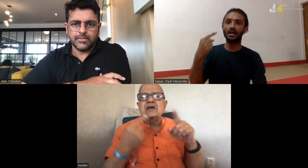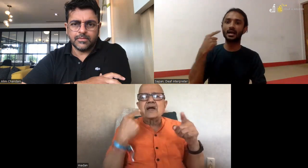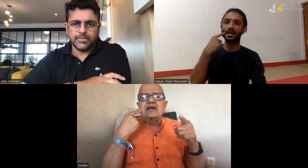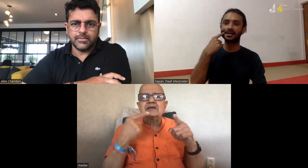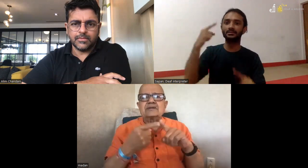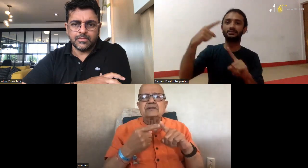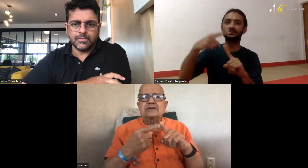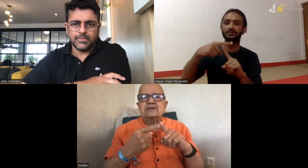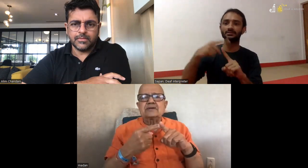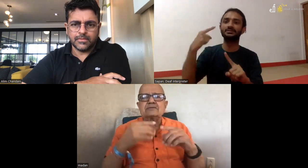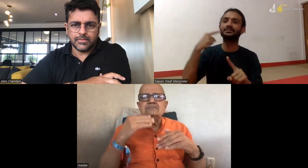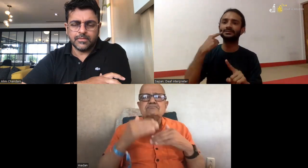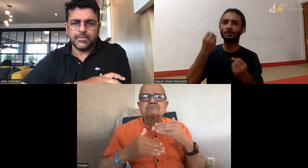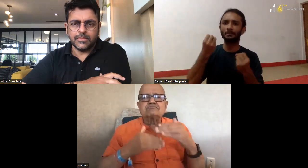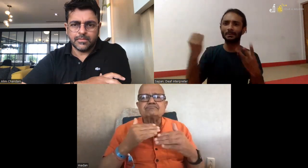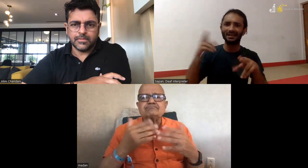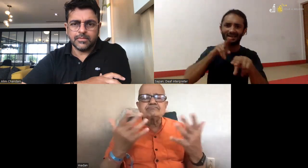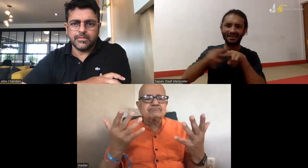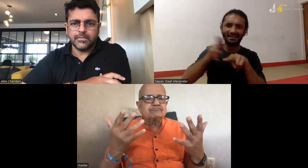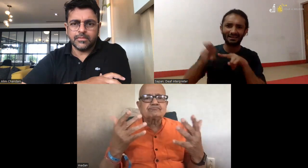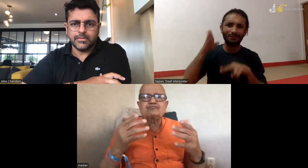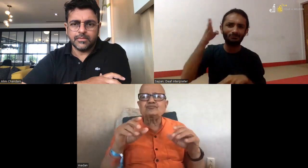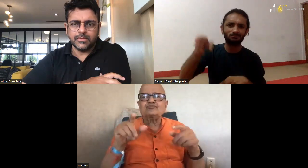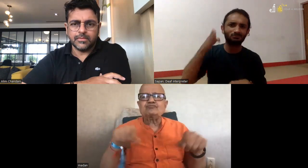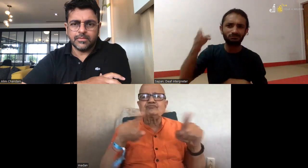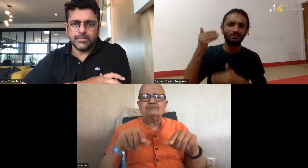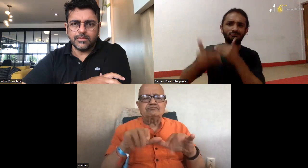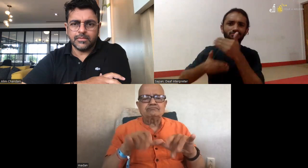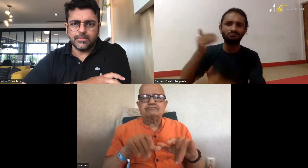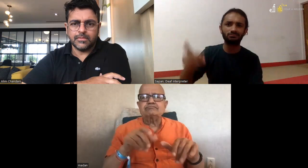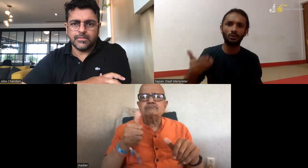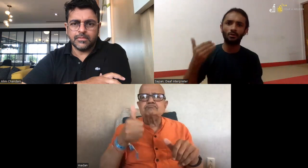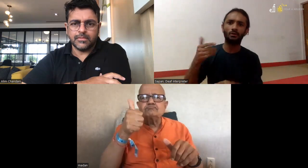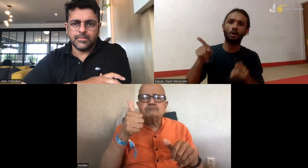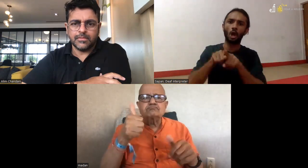4 or 5 to say. There's Gaurav,